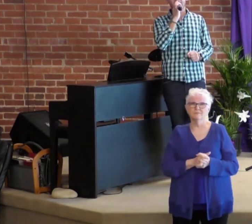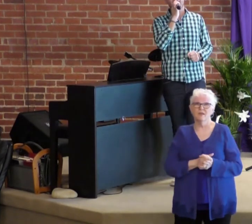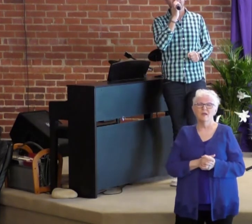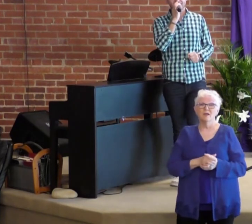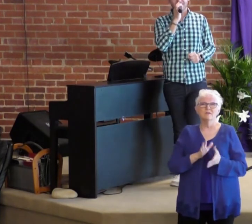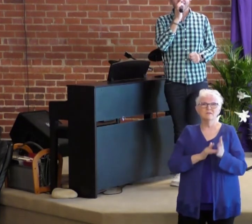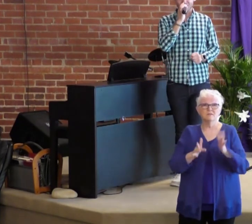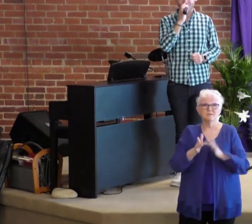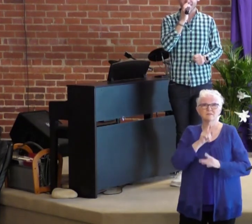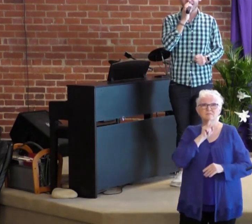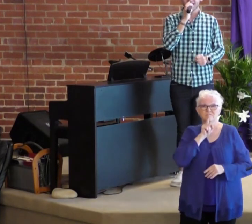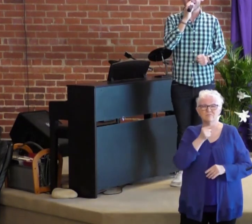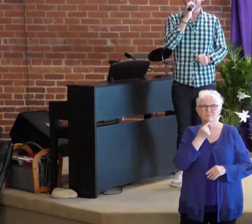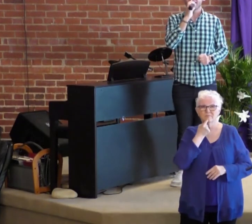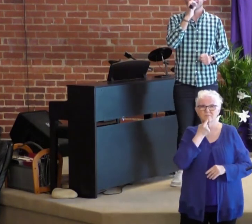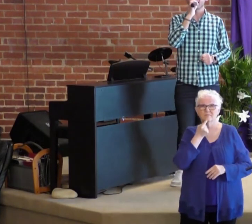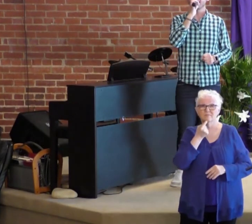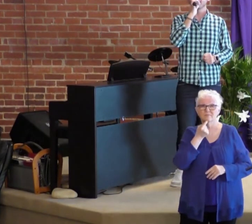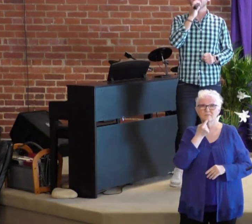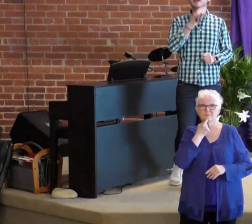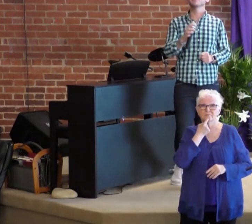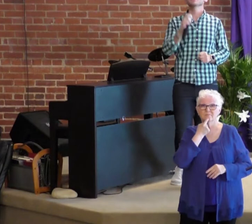despised. And I did say,